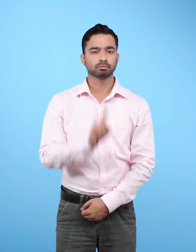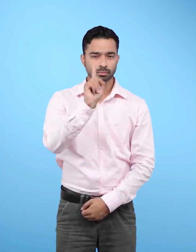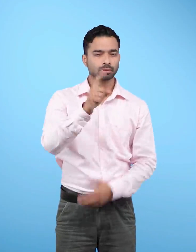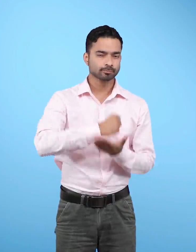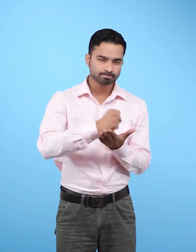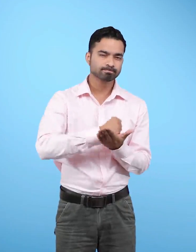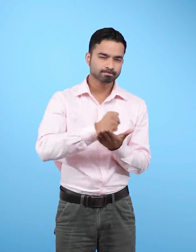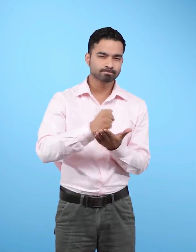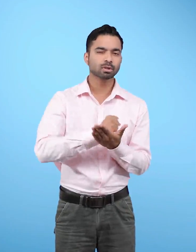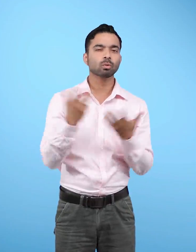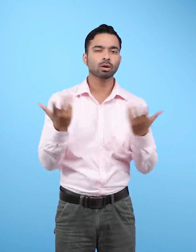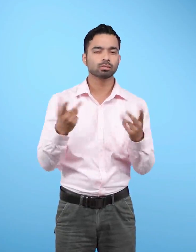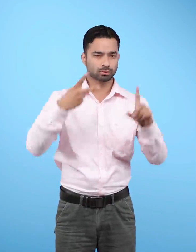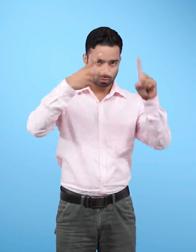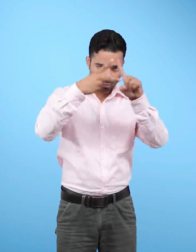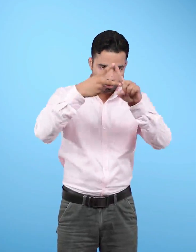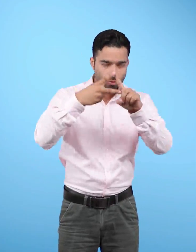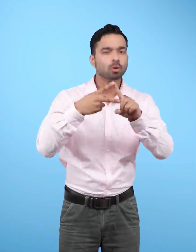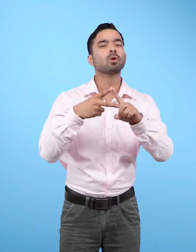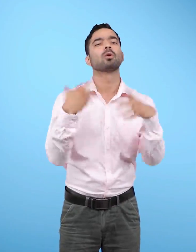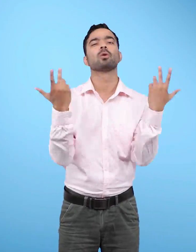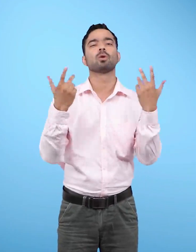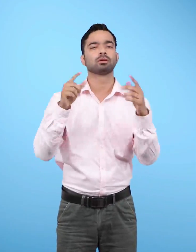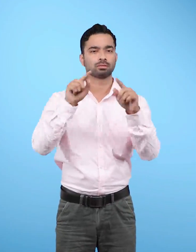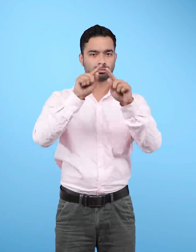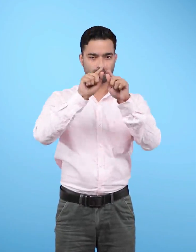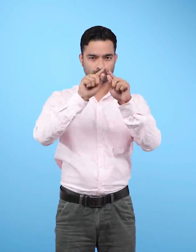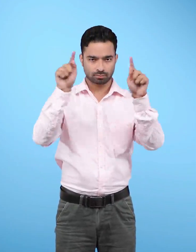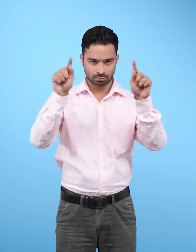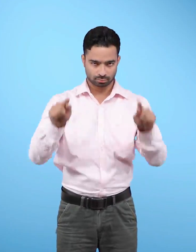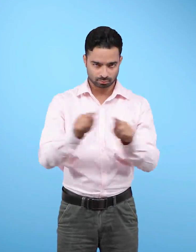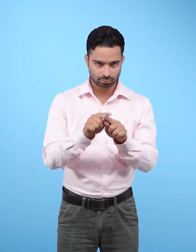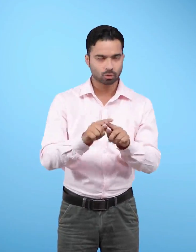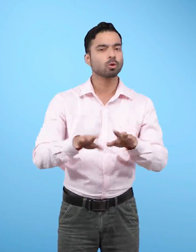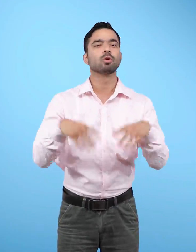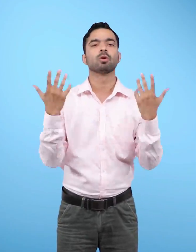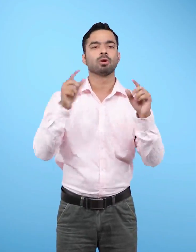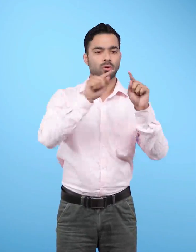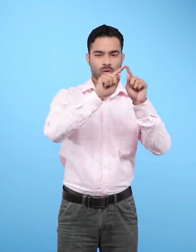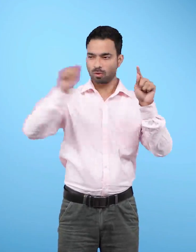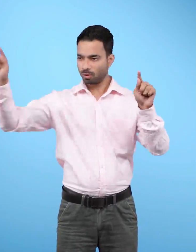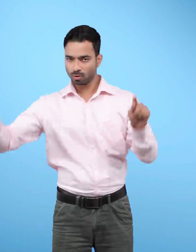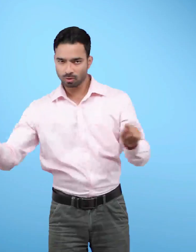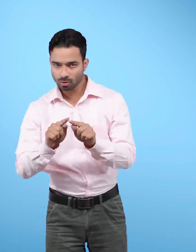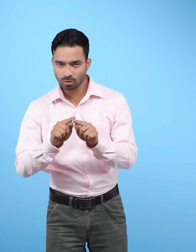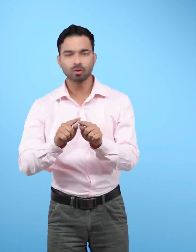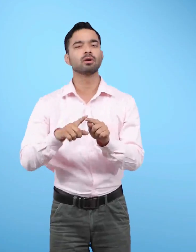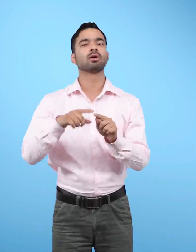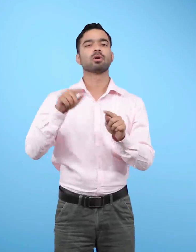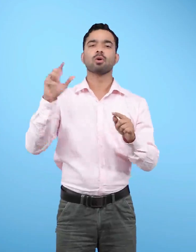Also make a triangle, a square, a rectangle, and a